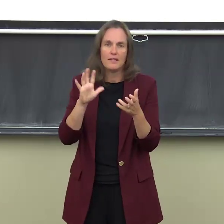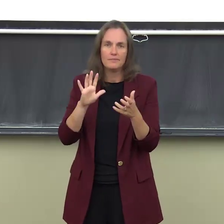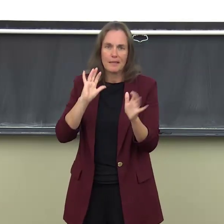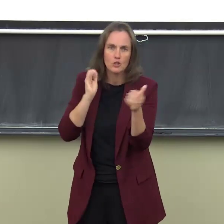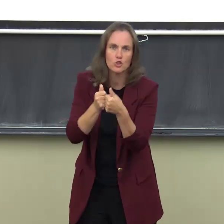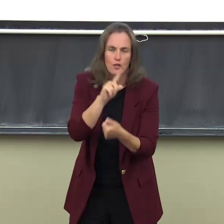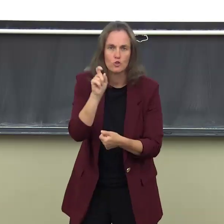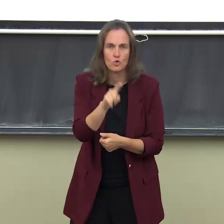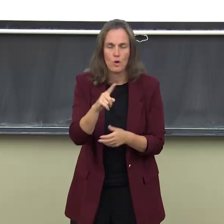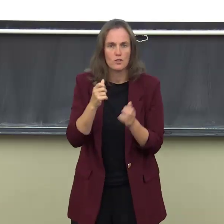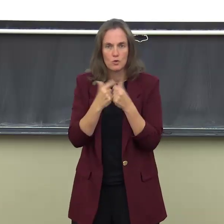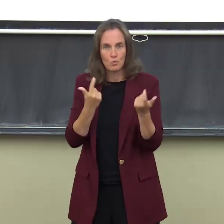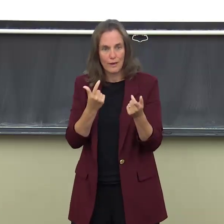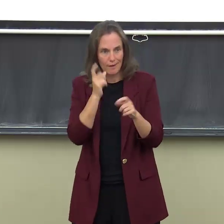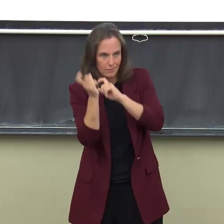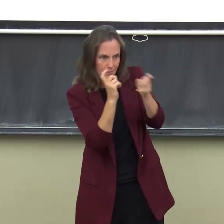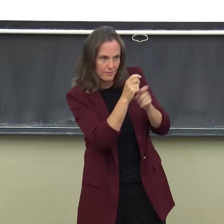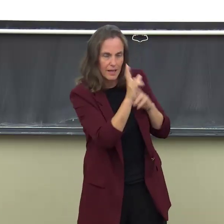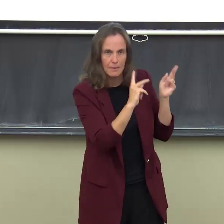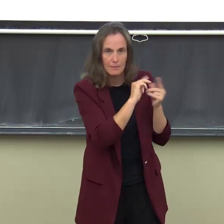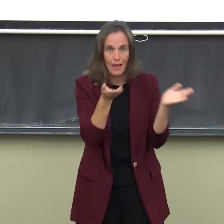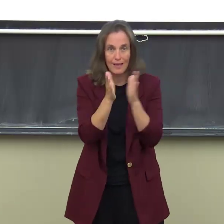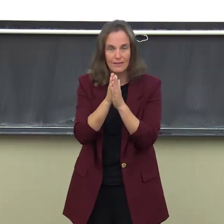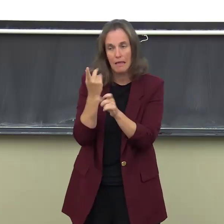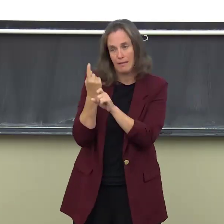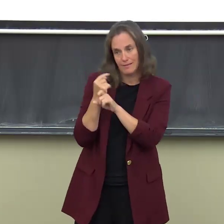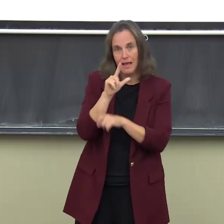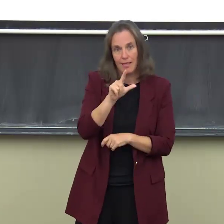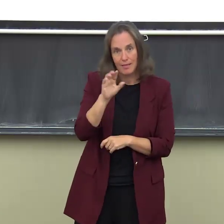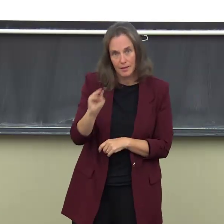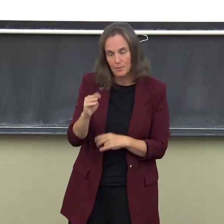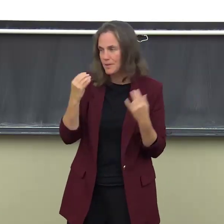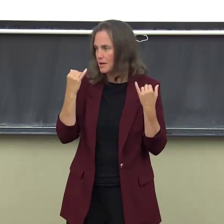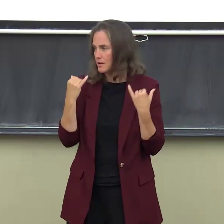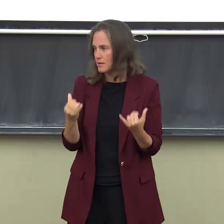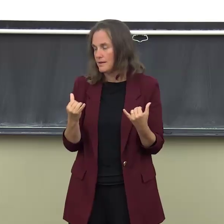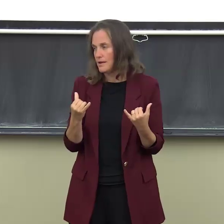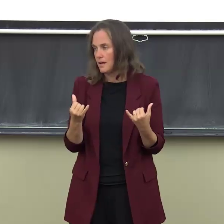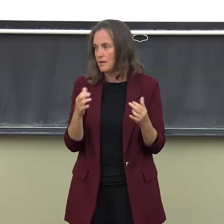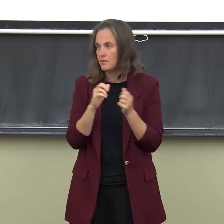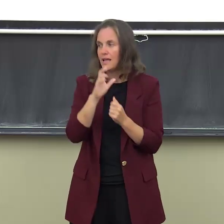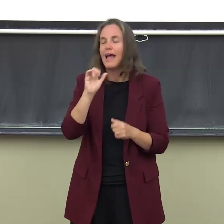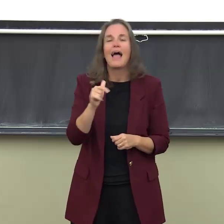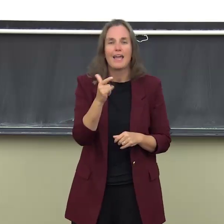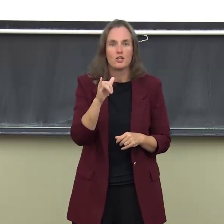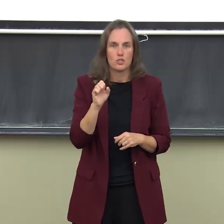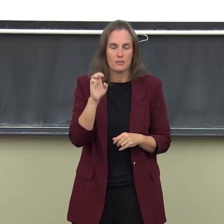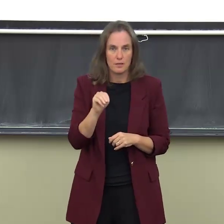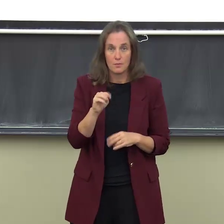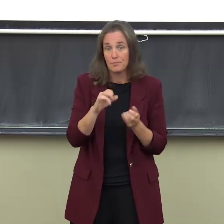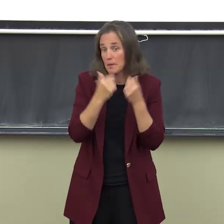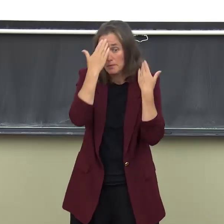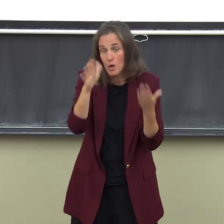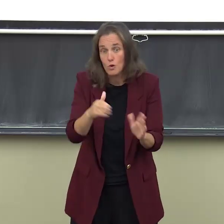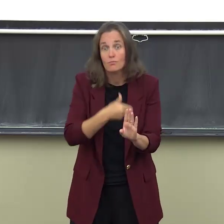ask? Because a year ago with LLMs, today it's agentic, who the hell knows what it's going to be in 6 months? But